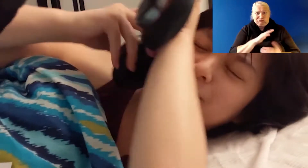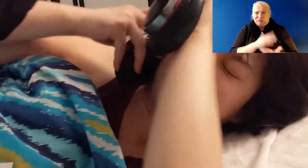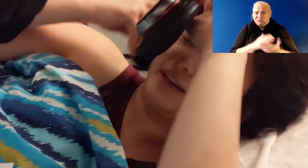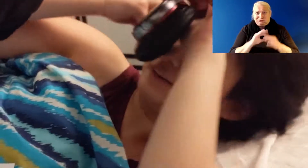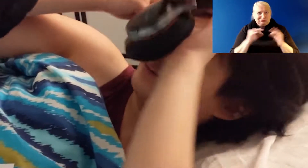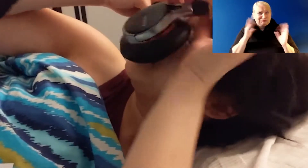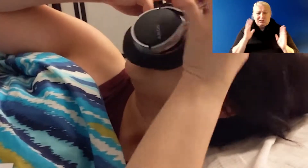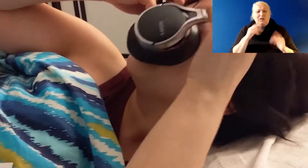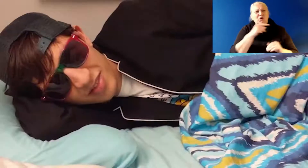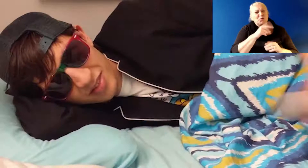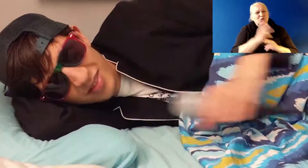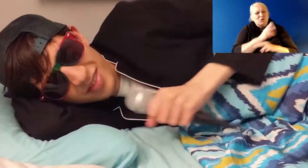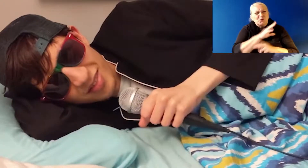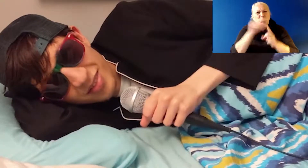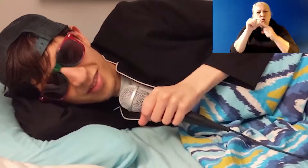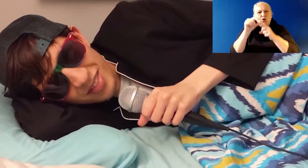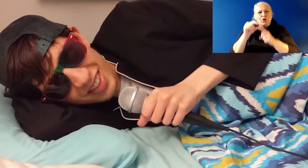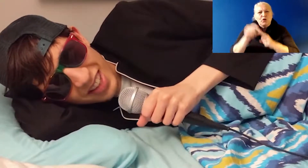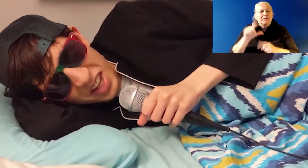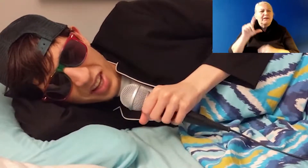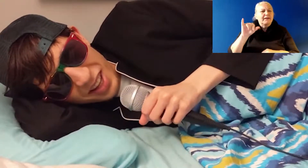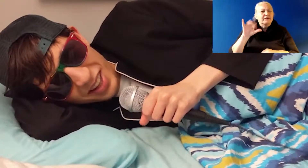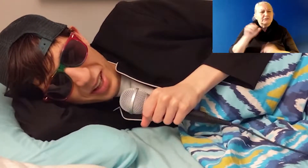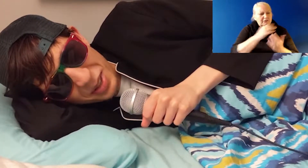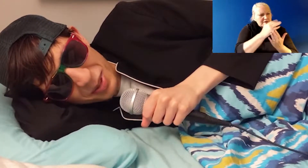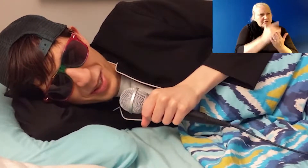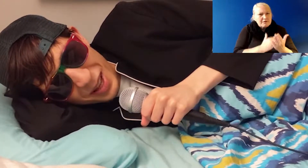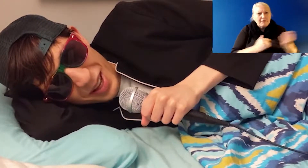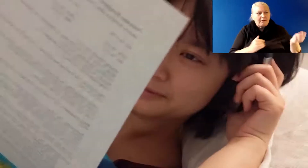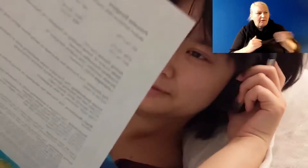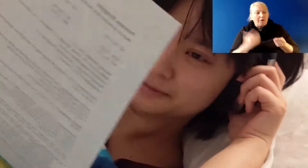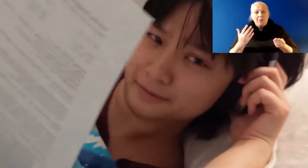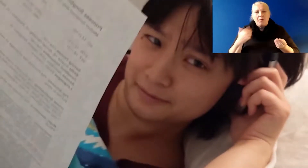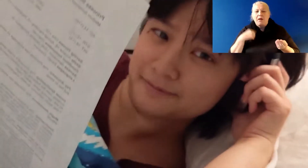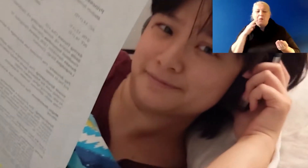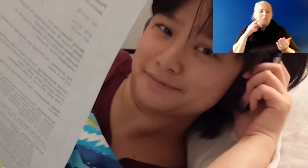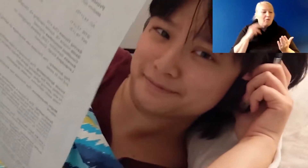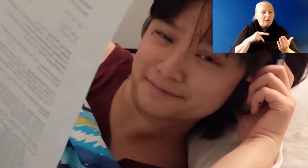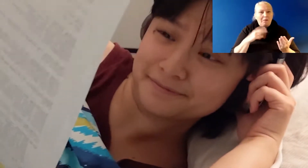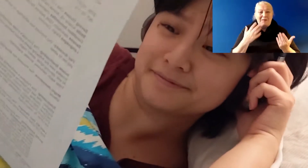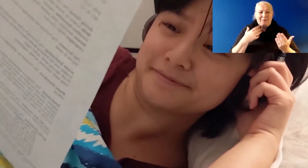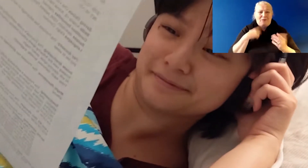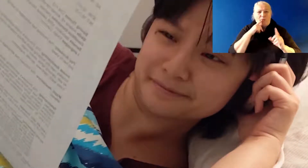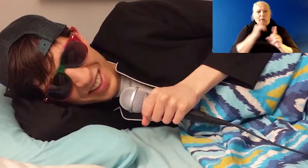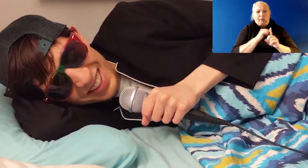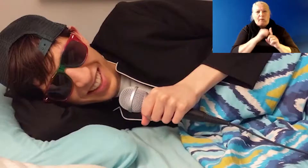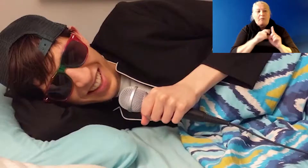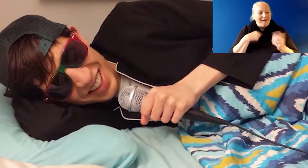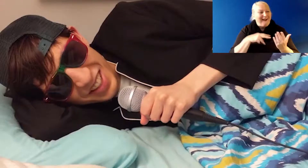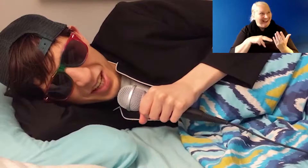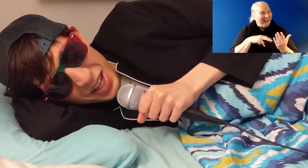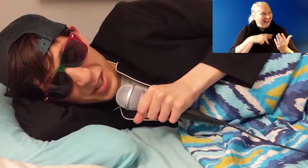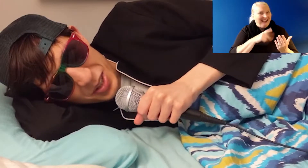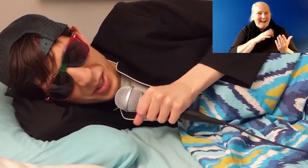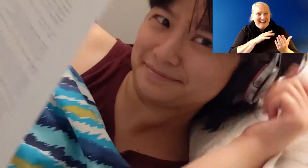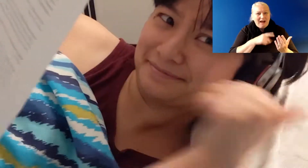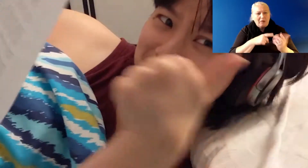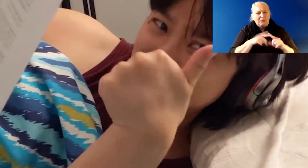than happy. In fact, maybe I'm even excited to pretend that I am super turned on by your latest SoundCloud hit, so long as I know what you're